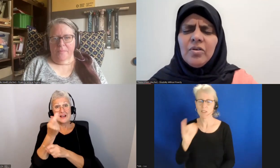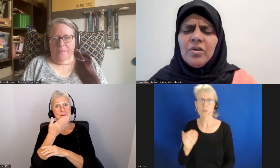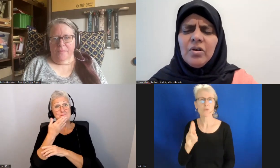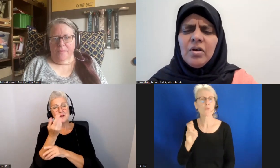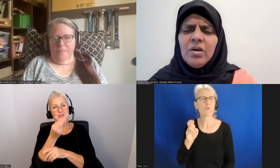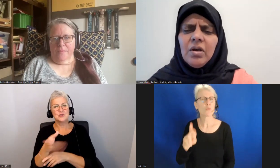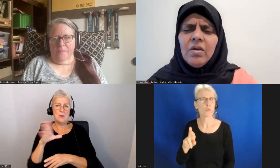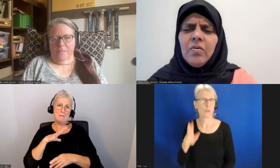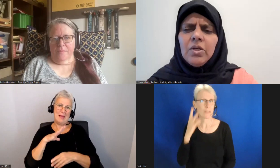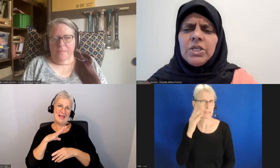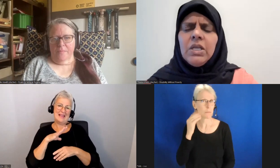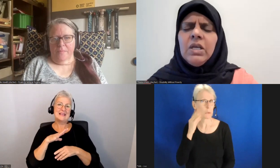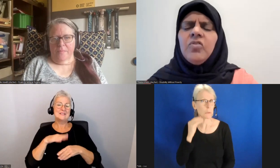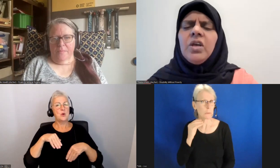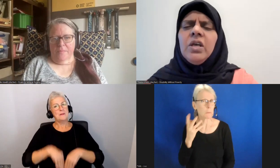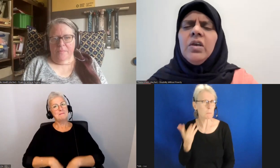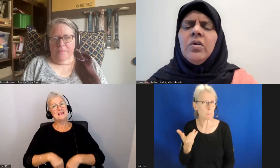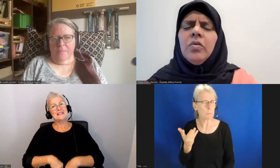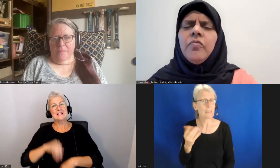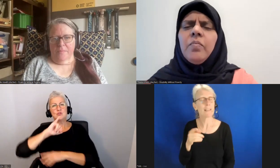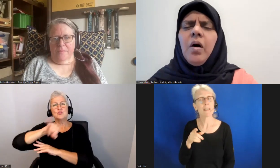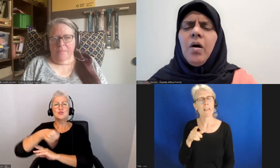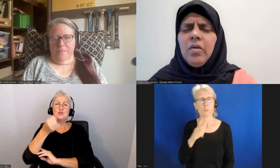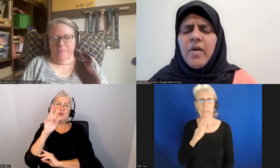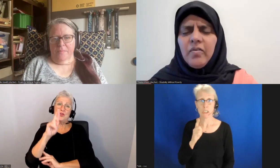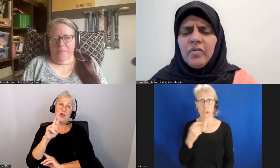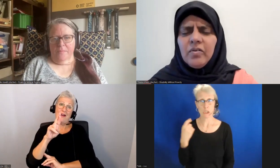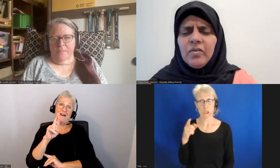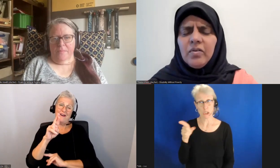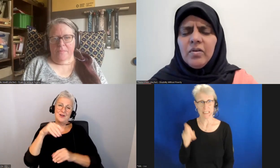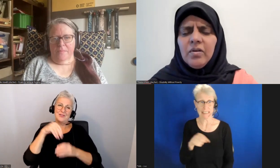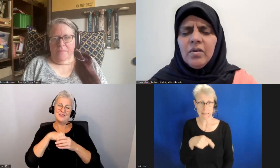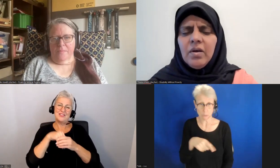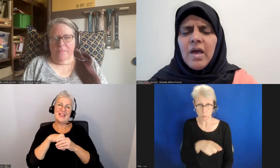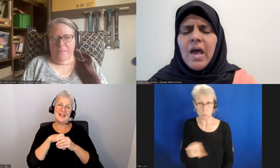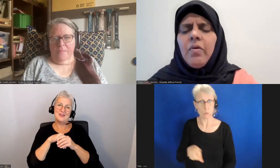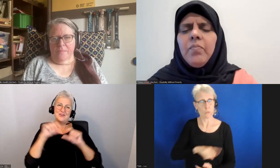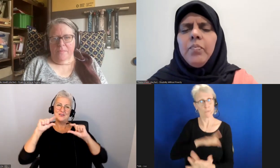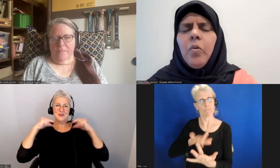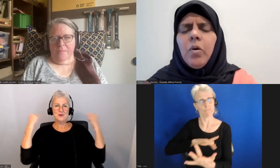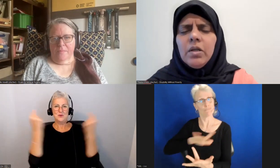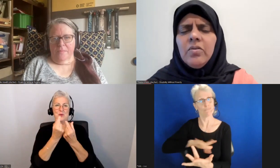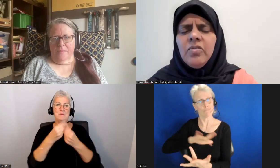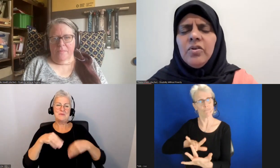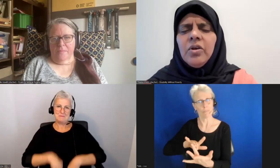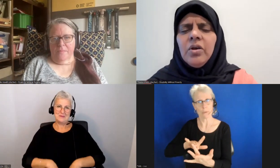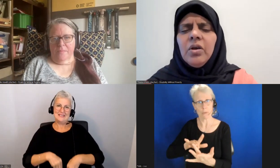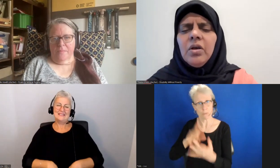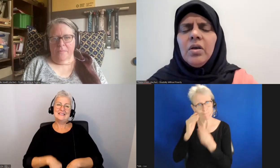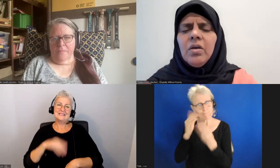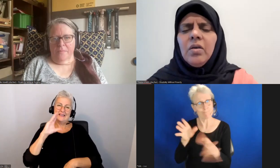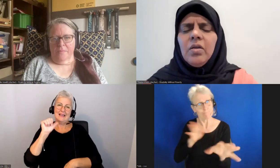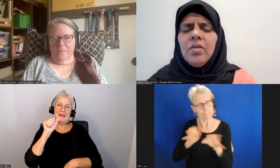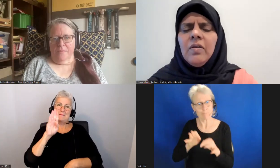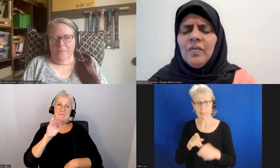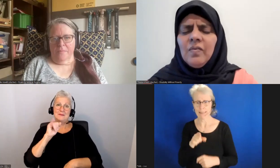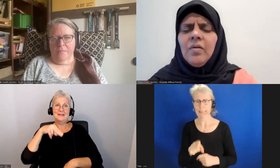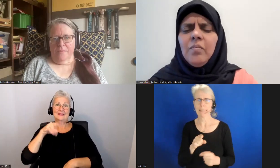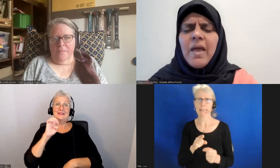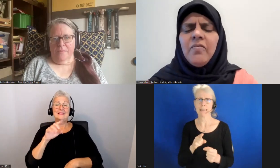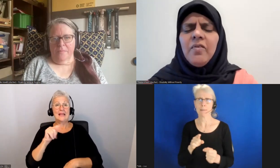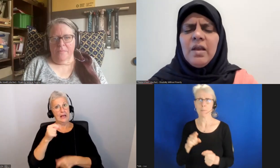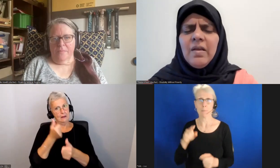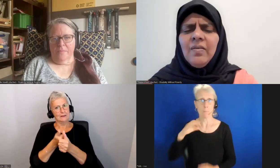cabinet. She needs to hear from all of us how important